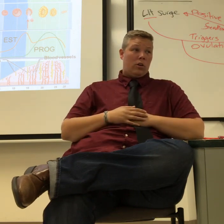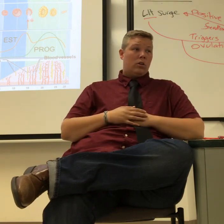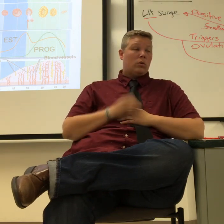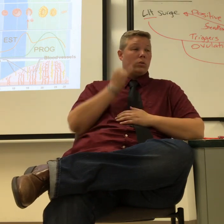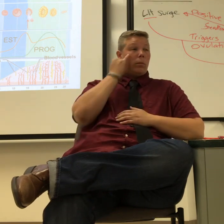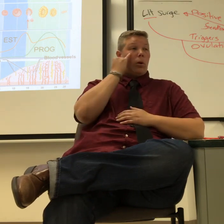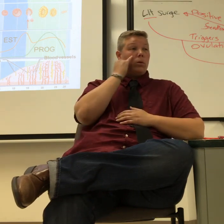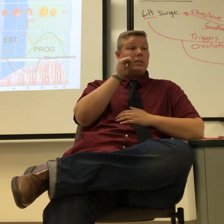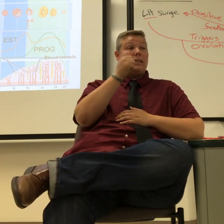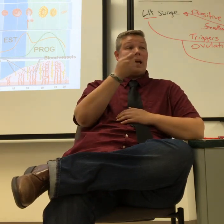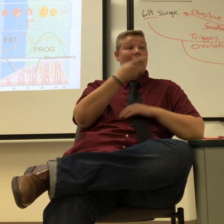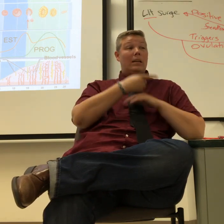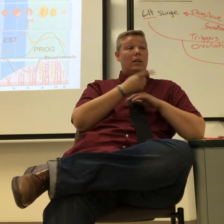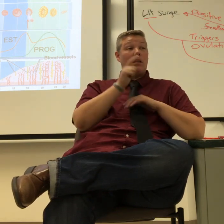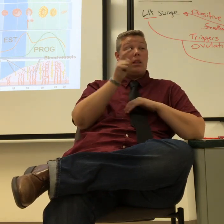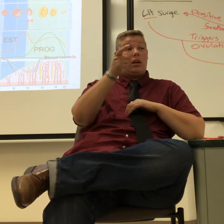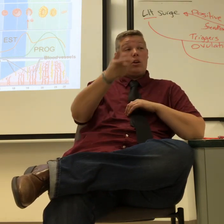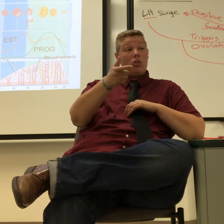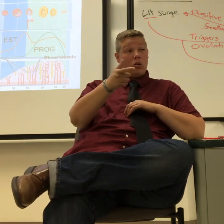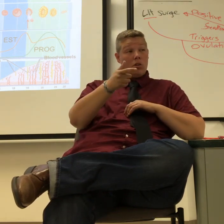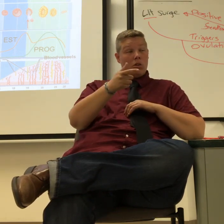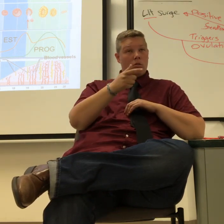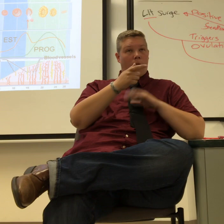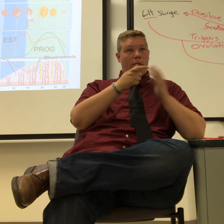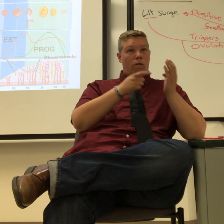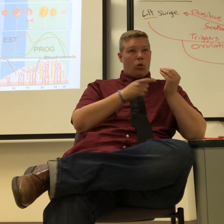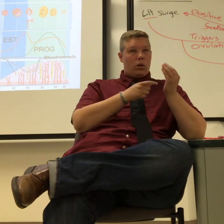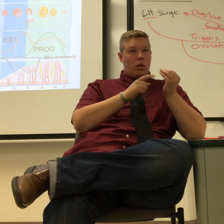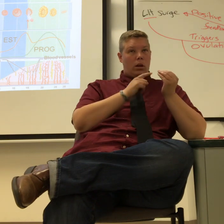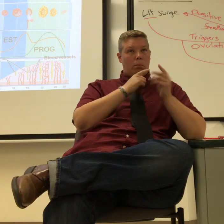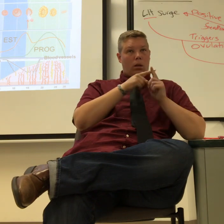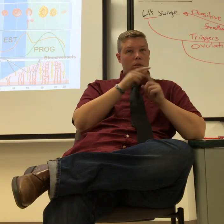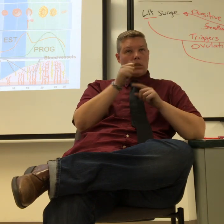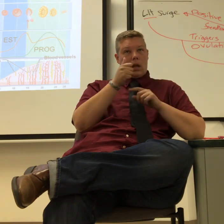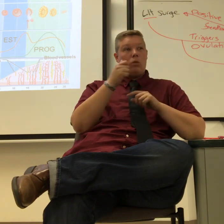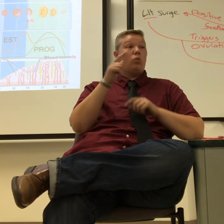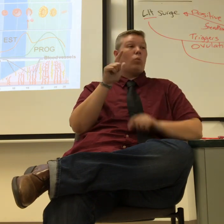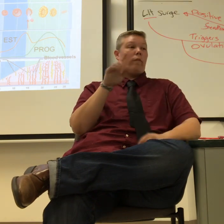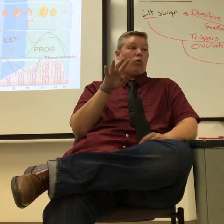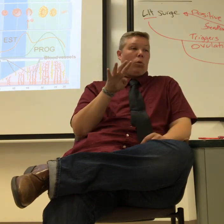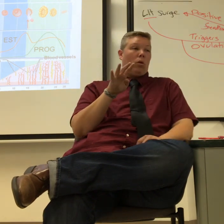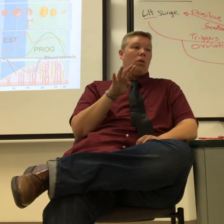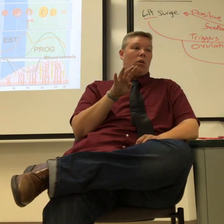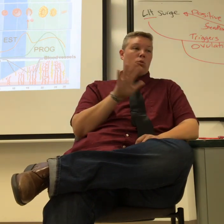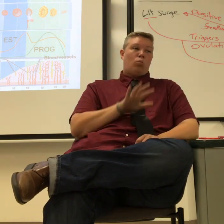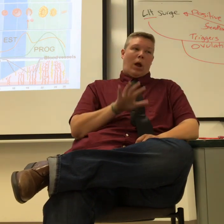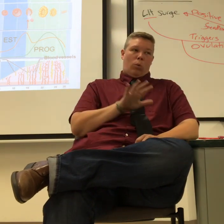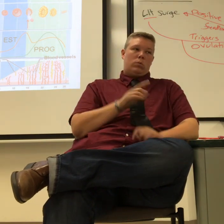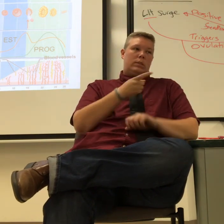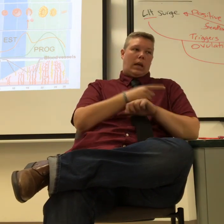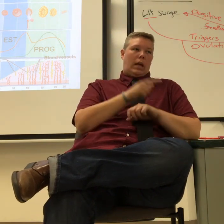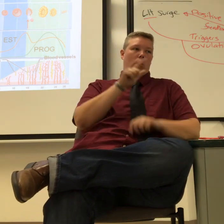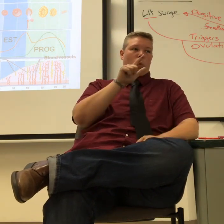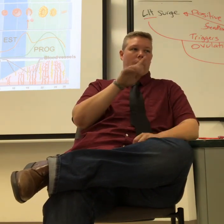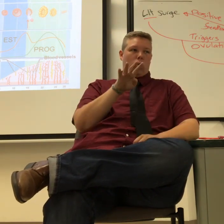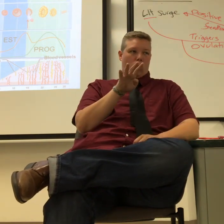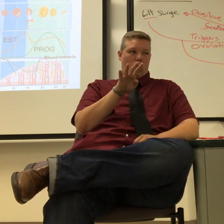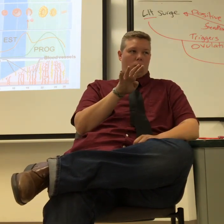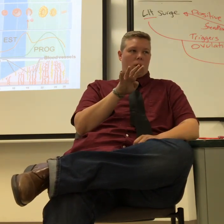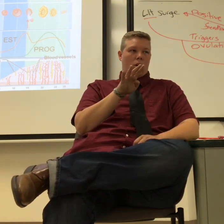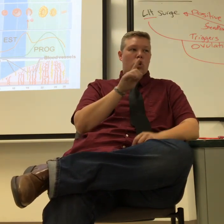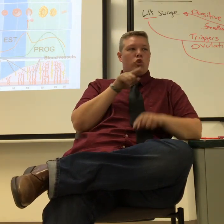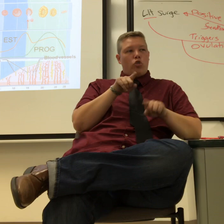10 days after 14? 24. So it would occur right in the